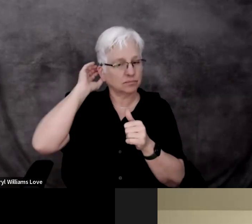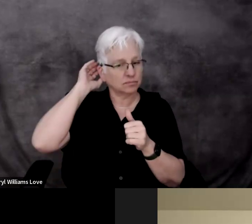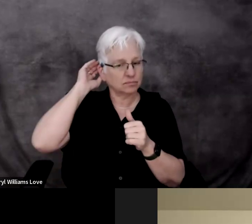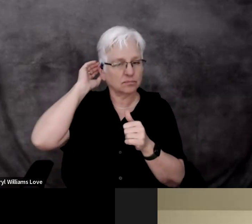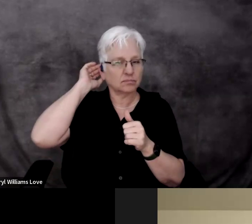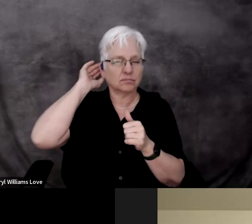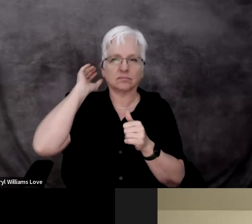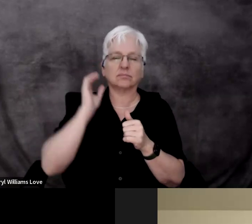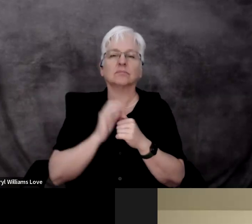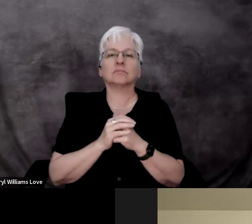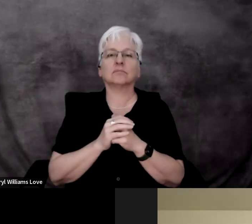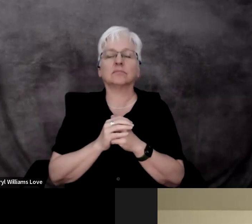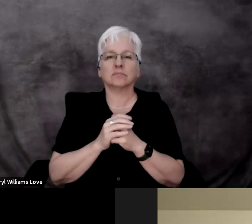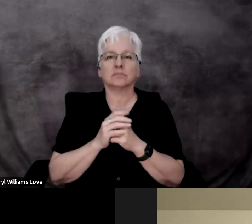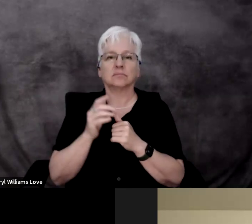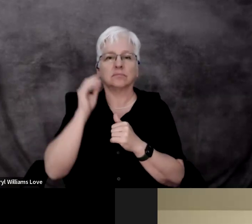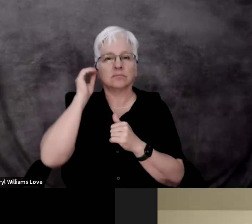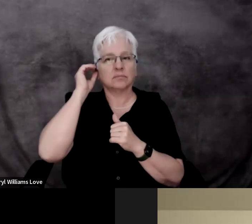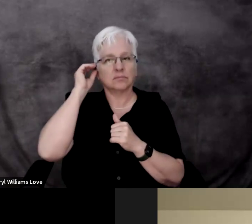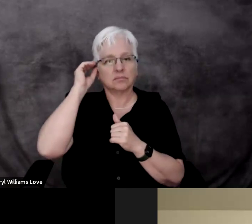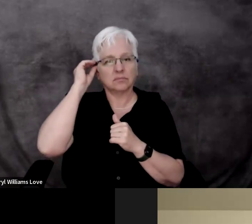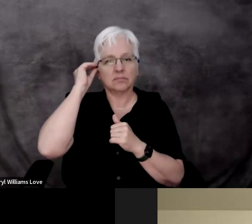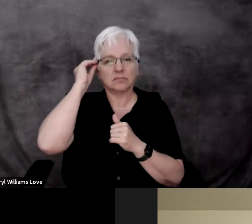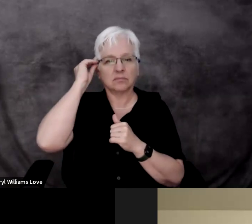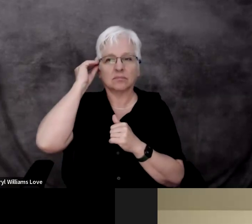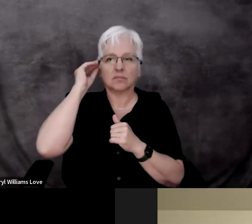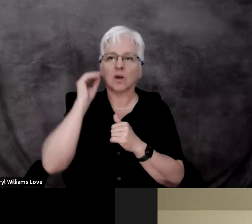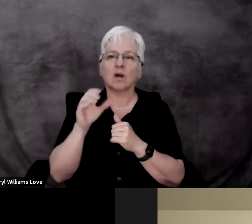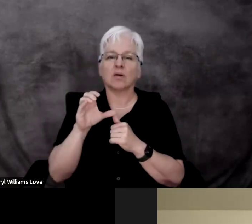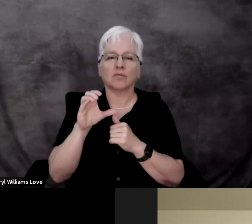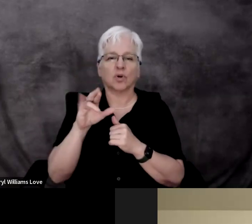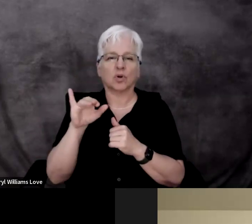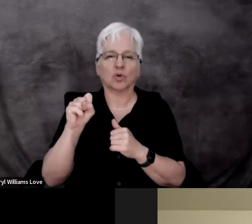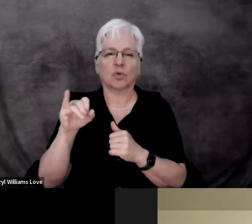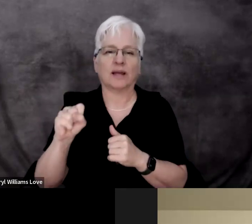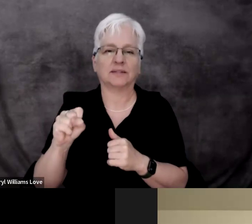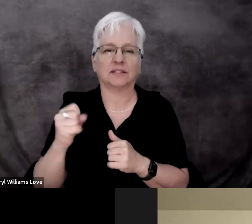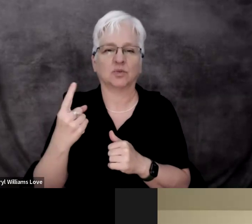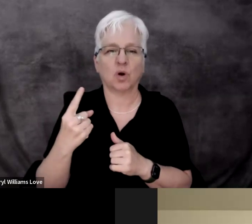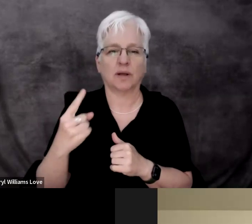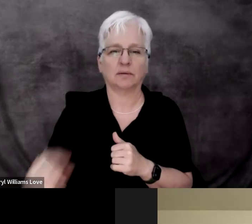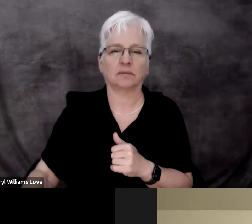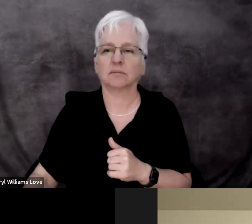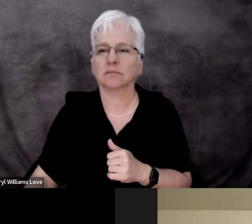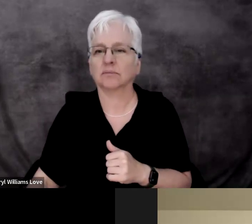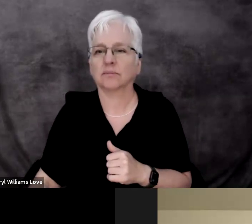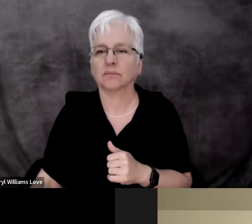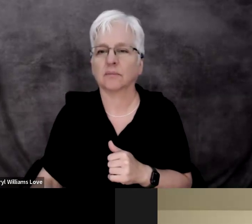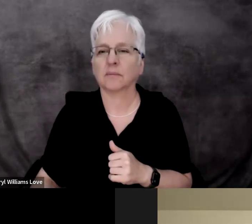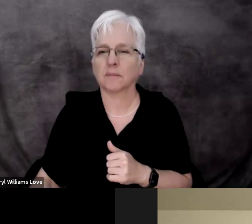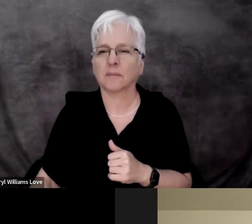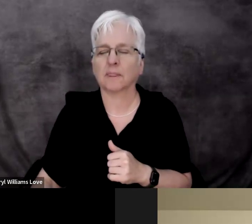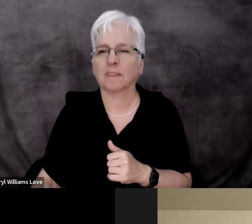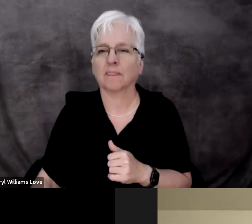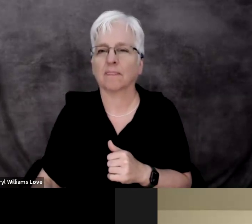Vipasha Mukherjee says, on the crisis line, I've heard this often about people bonding with their counselor, and after a while